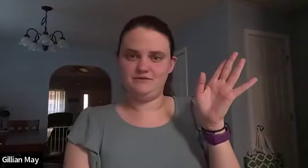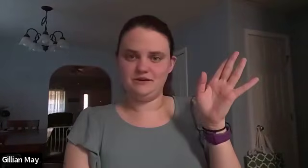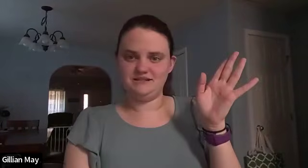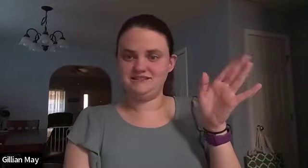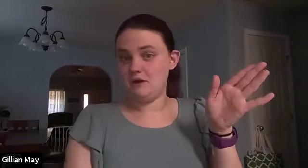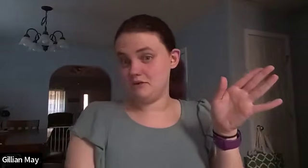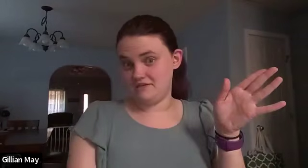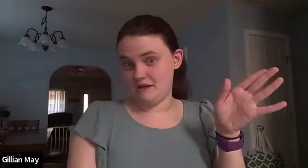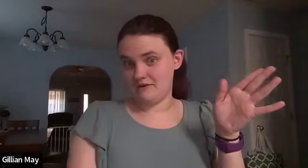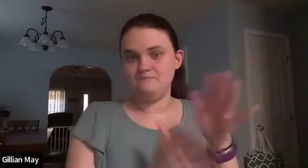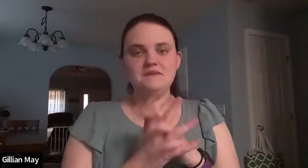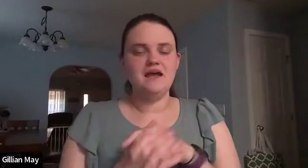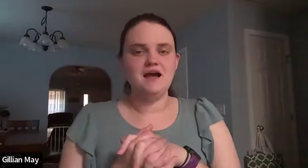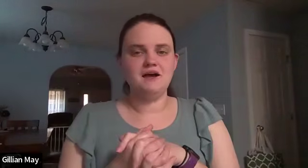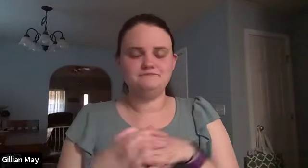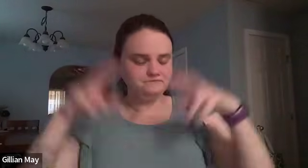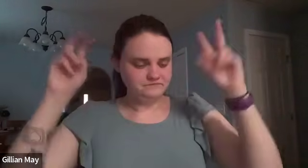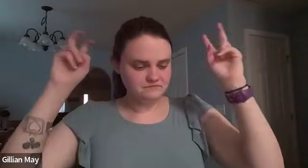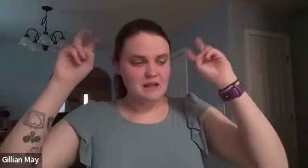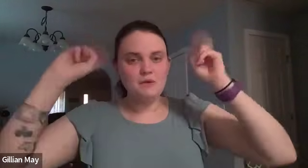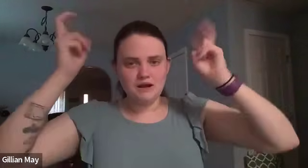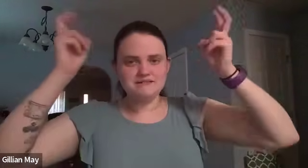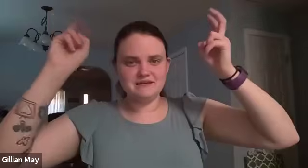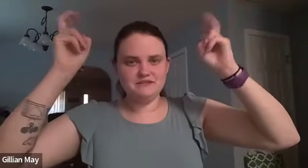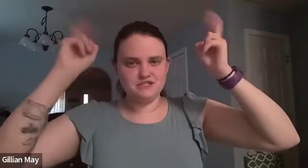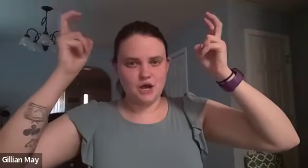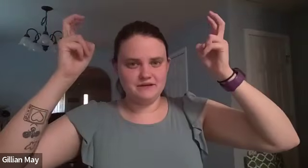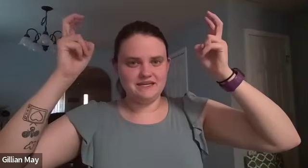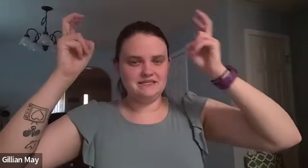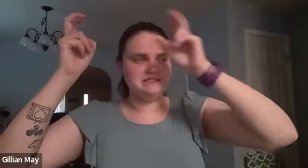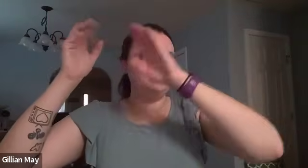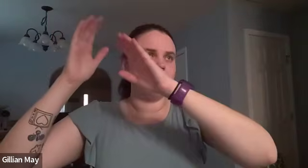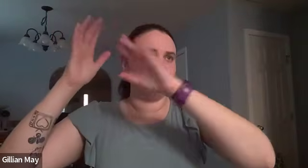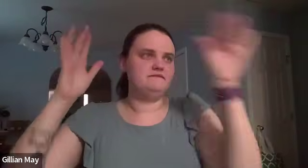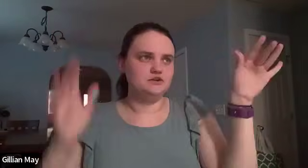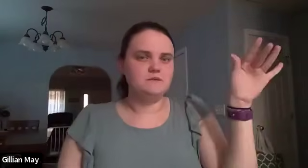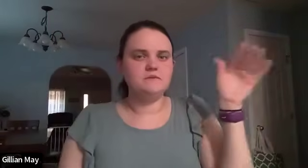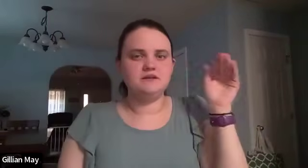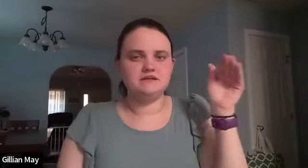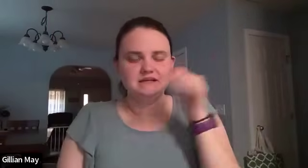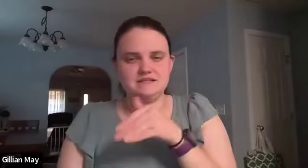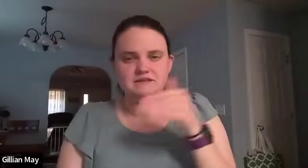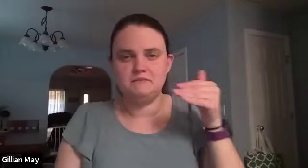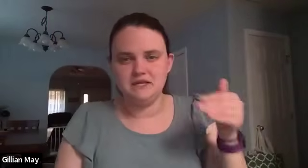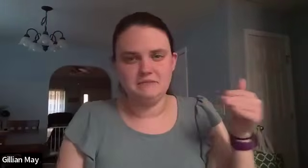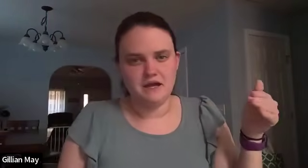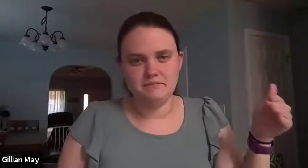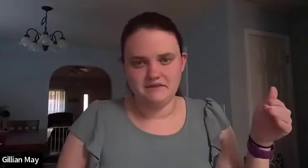for it, so I will look at that one. What I was saying with the topic is you want to fingerspell it because, like I said, the meaning may not be